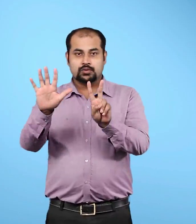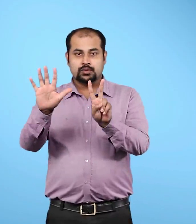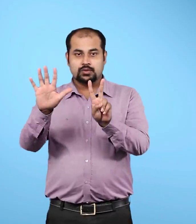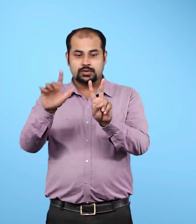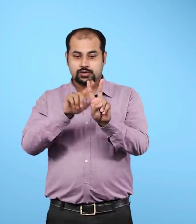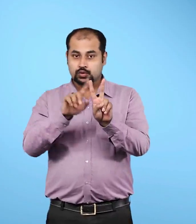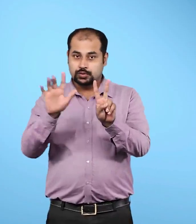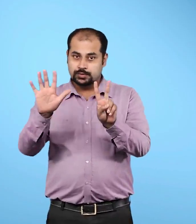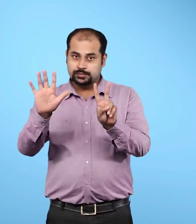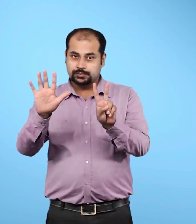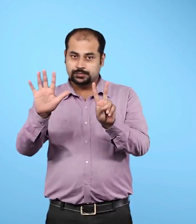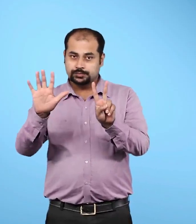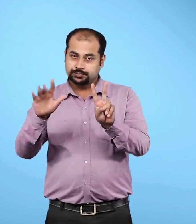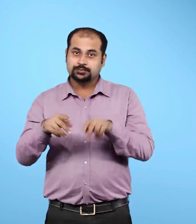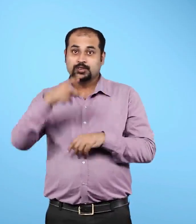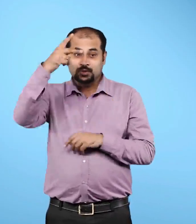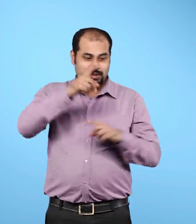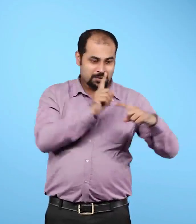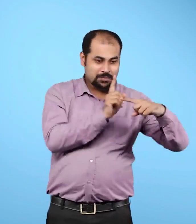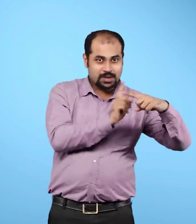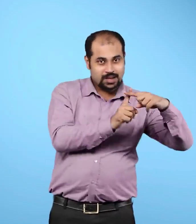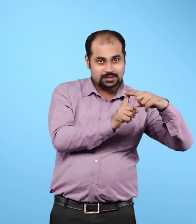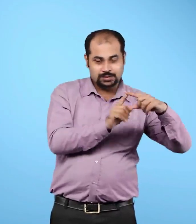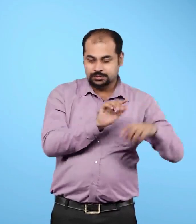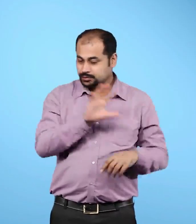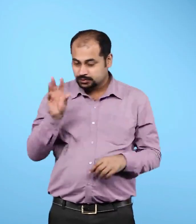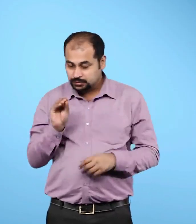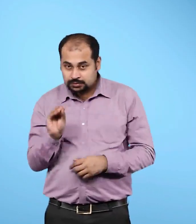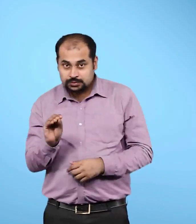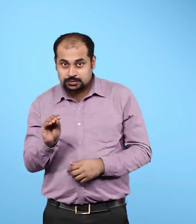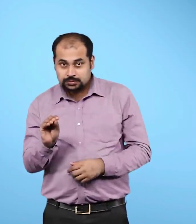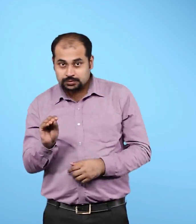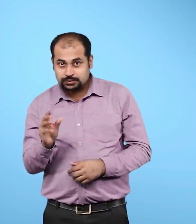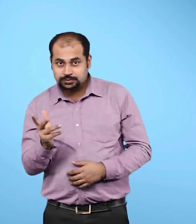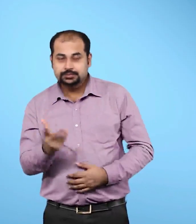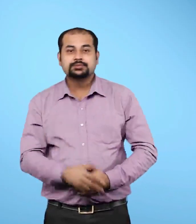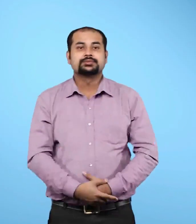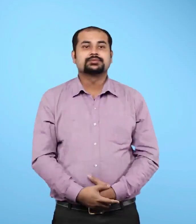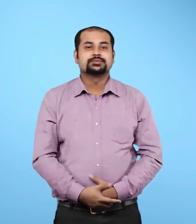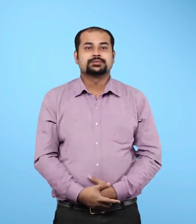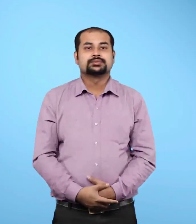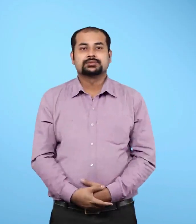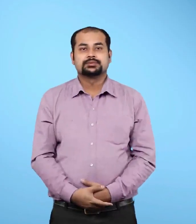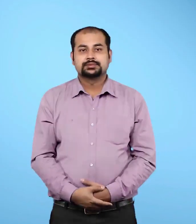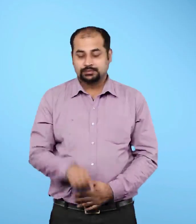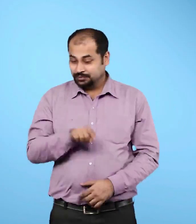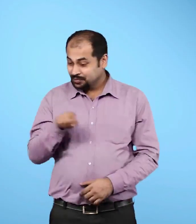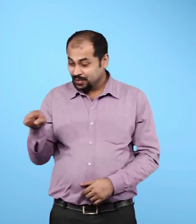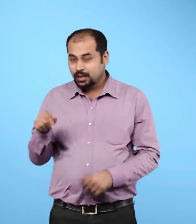5 is written. And there is plus sign in front of 2. Row 3